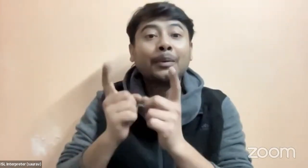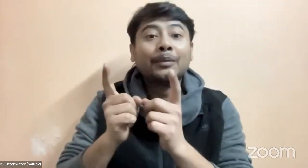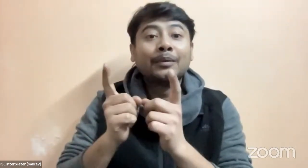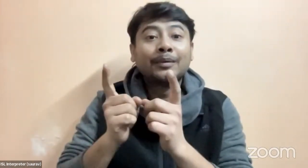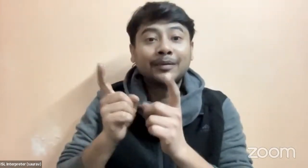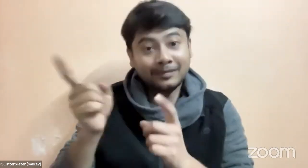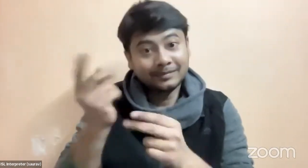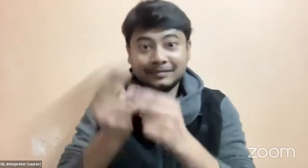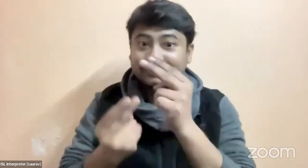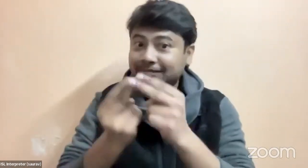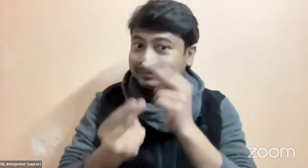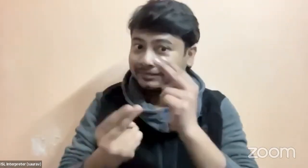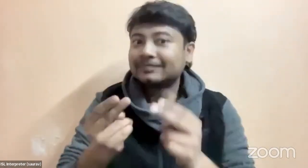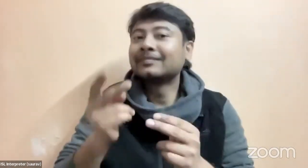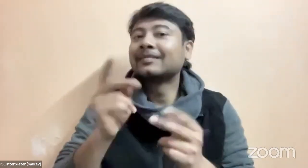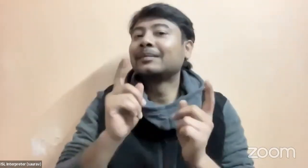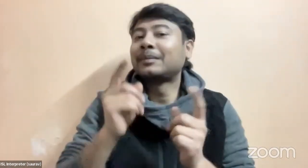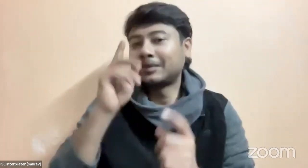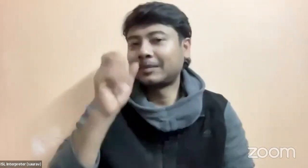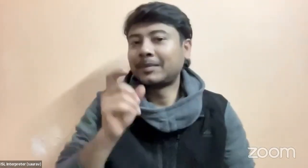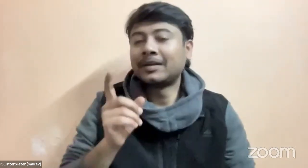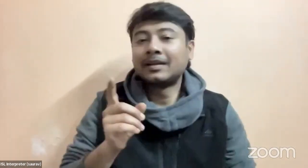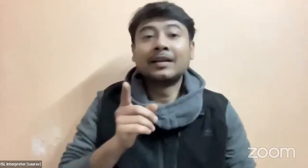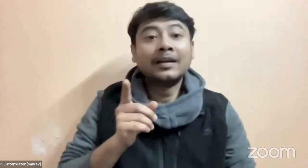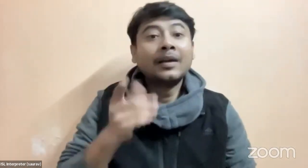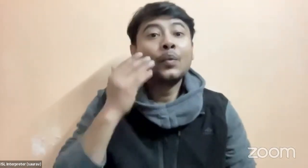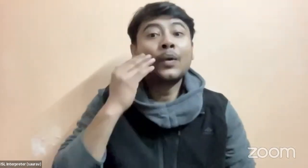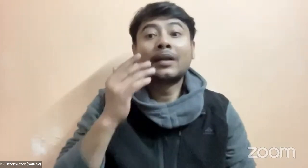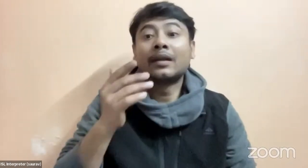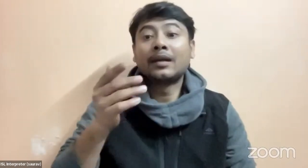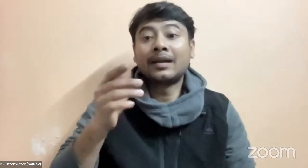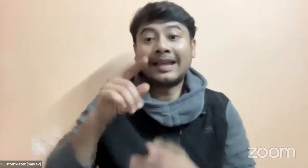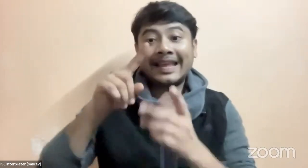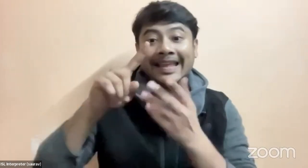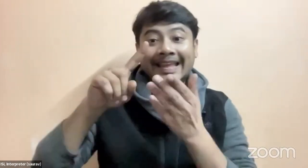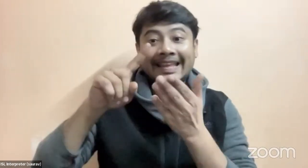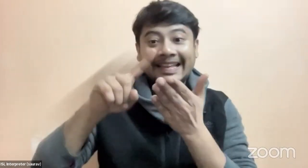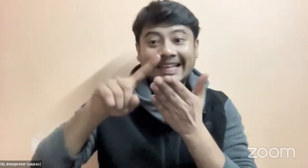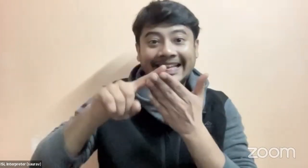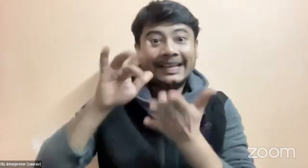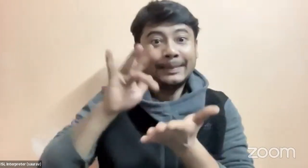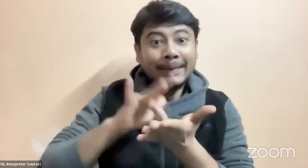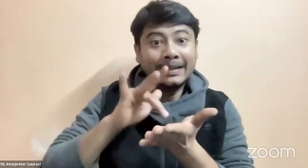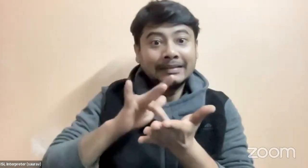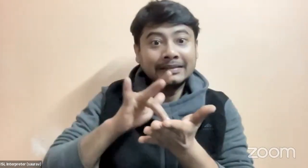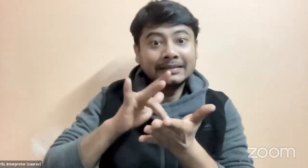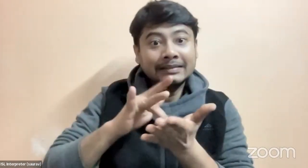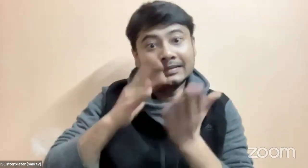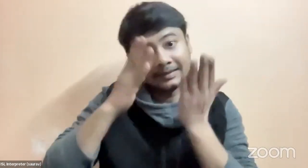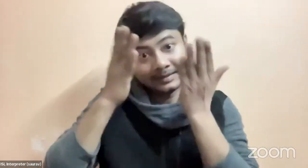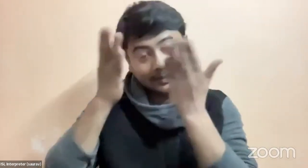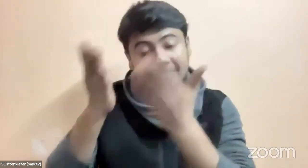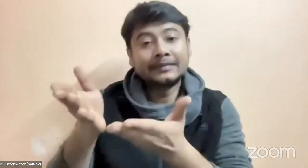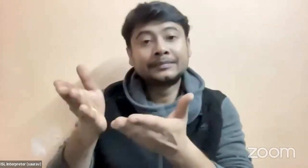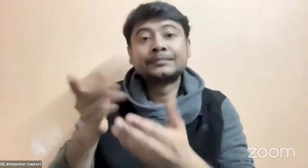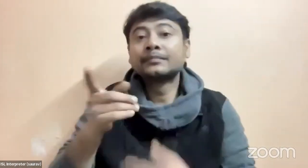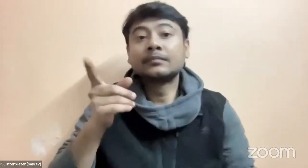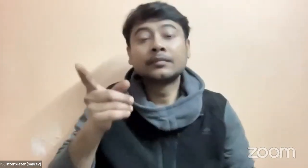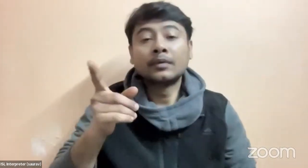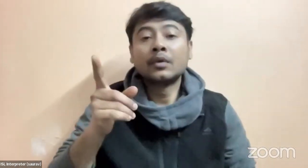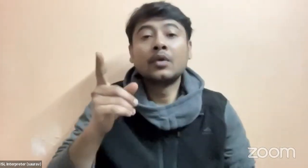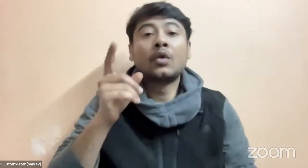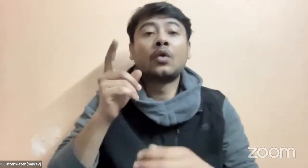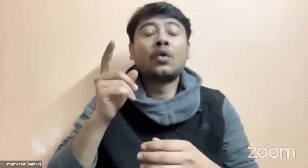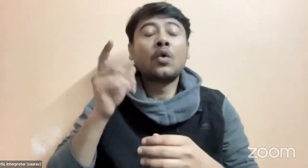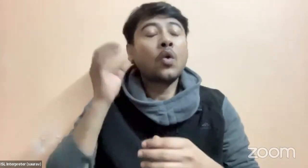Ekachakra, you don't say Gauranga Nityananda. You should not say Gauranga and Nityananda. First, you should say